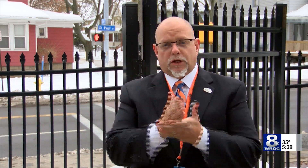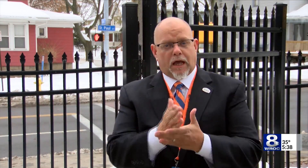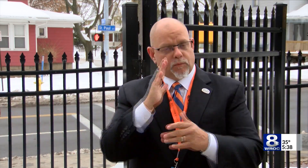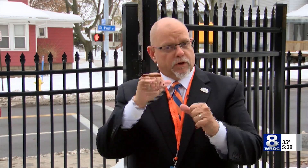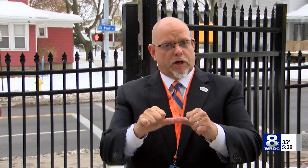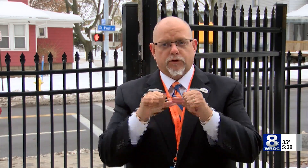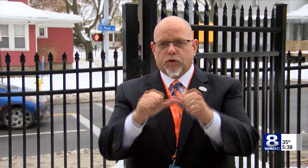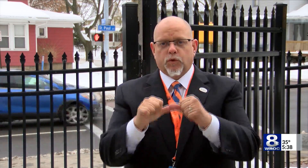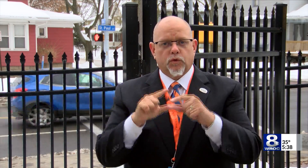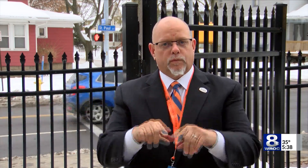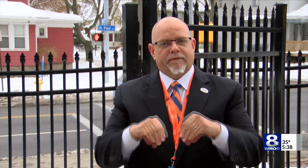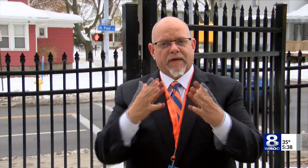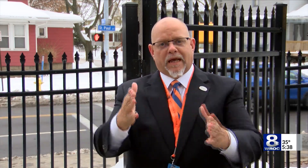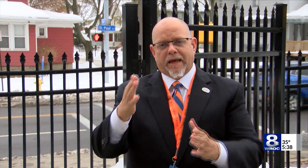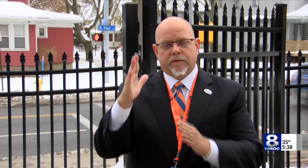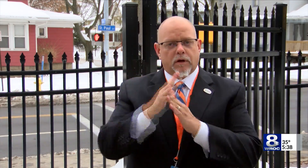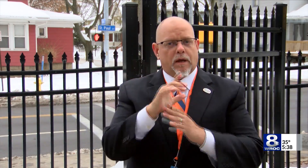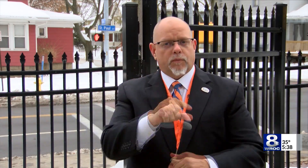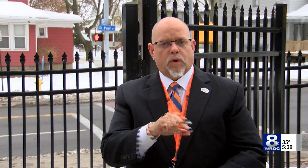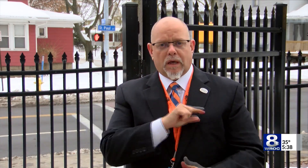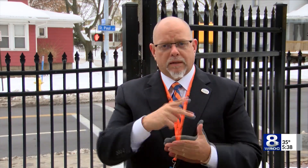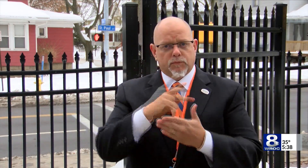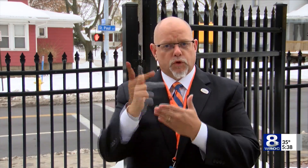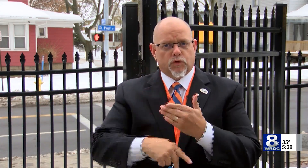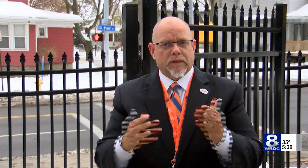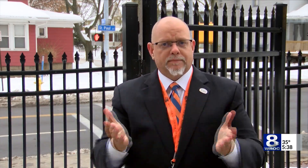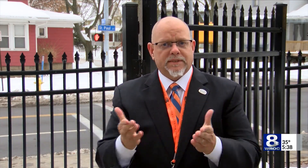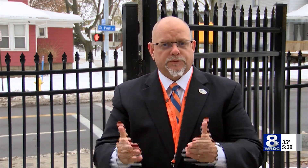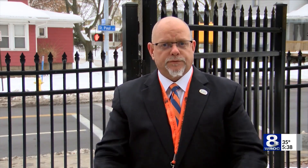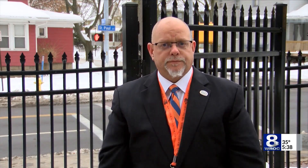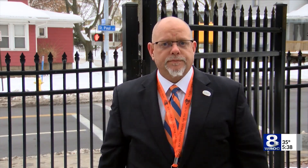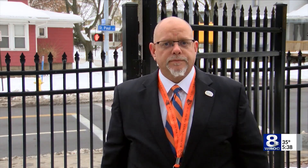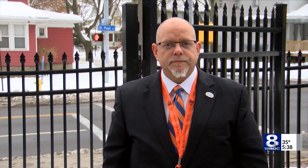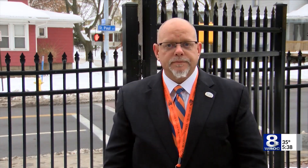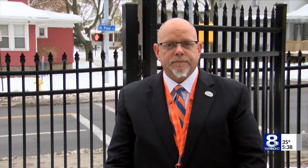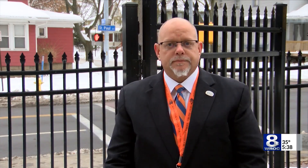quality programs for our students, and we'll continue to do so.